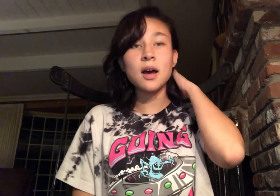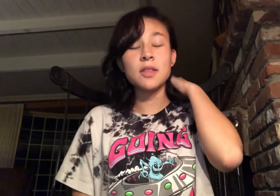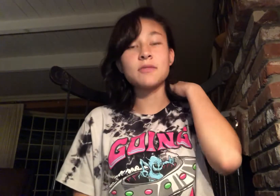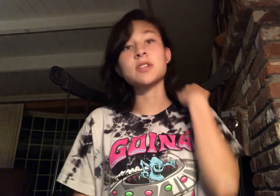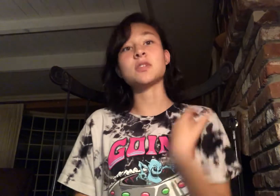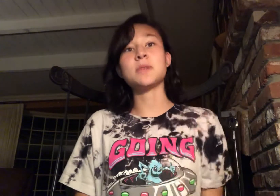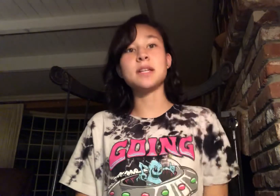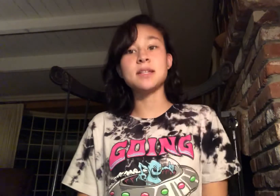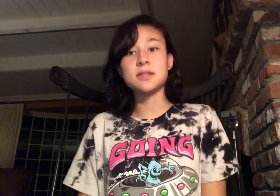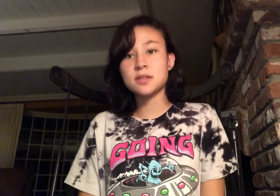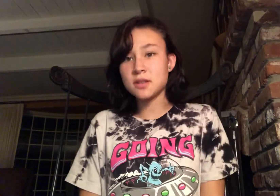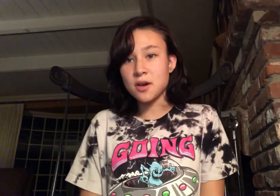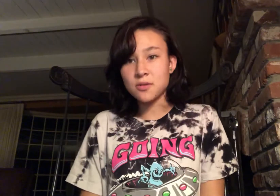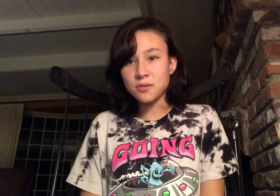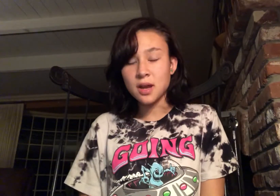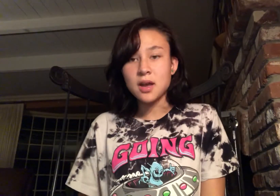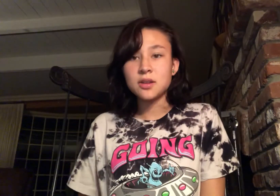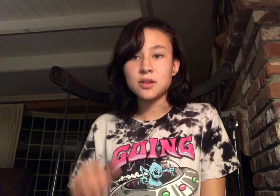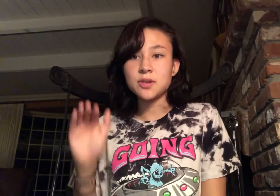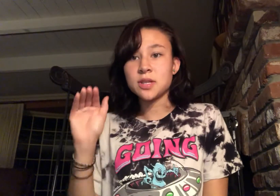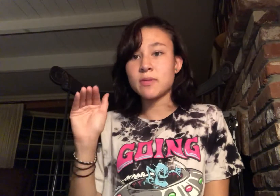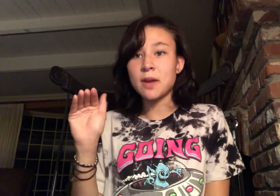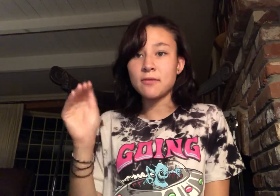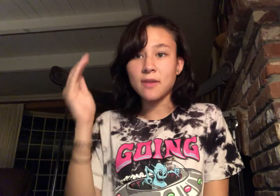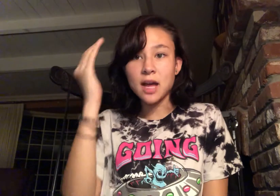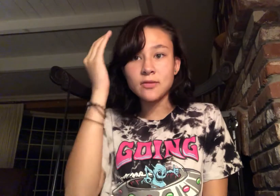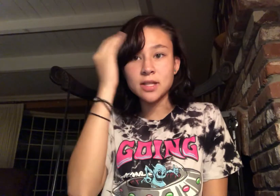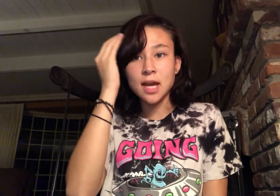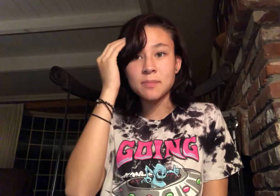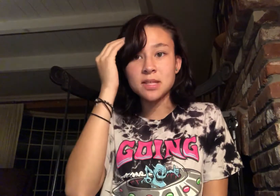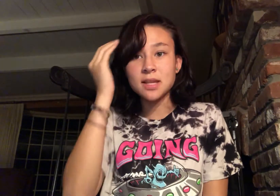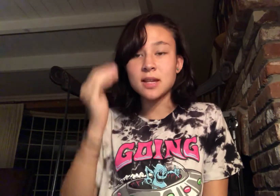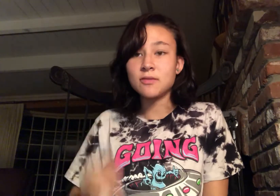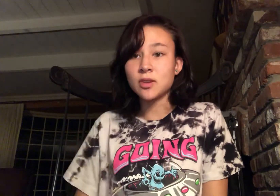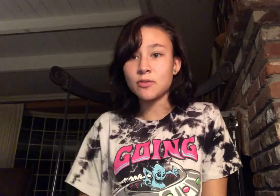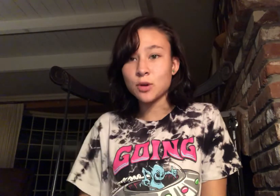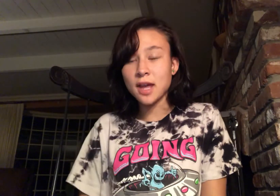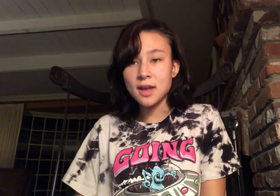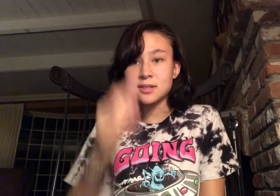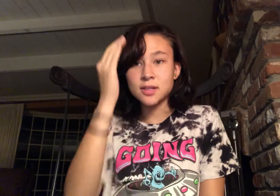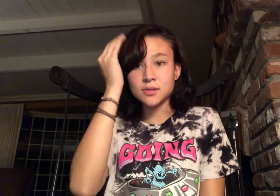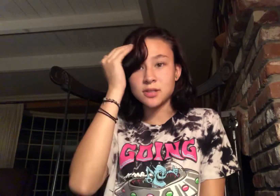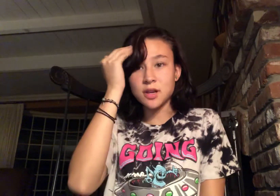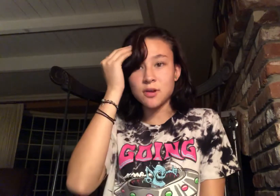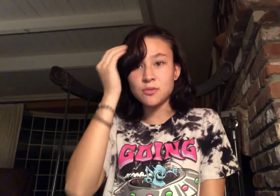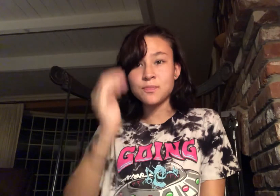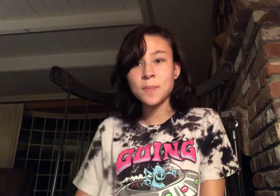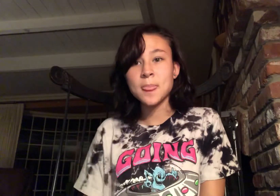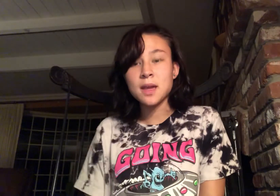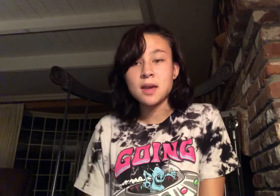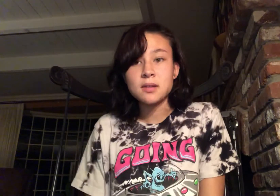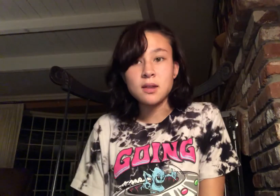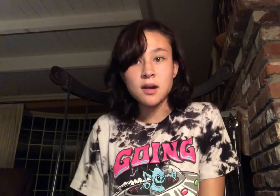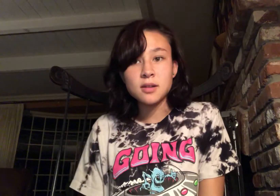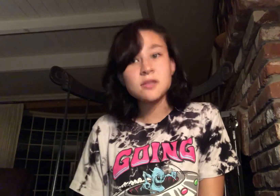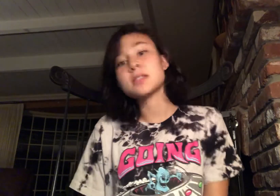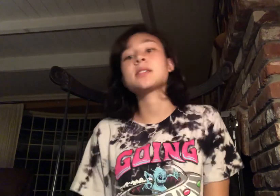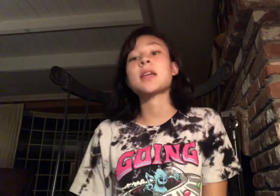The first one is to know. You're going to have a bent 5 and tap the side of your forehead, so to know. Not know is the same